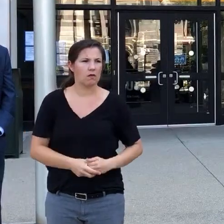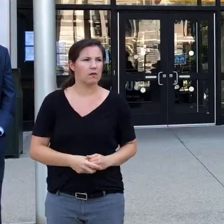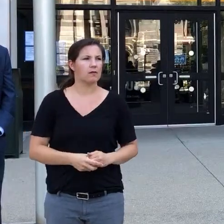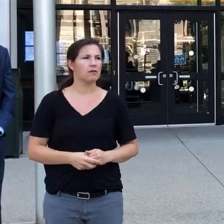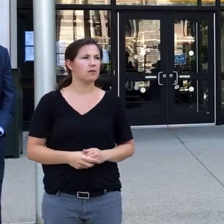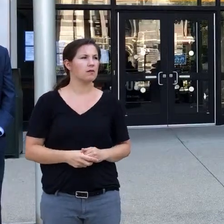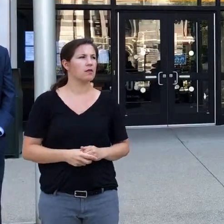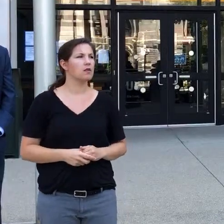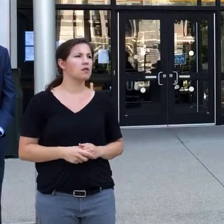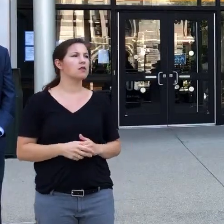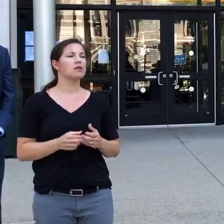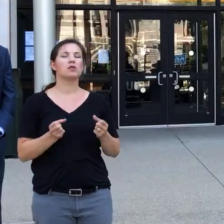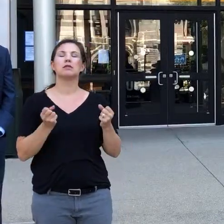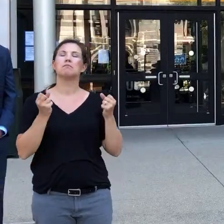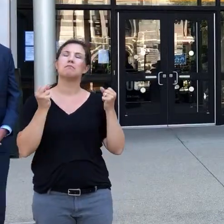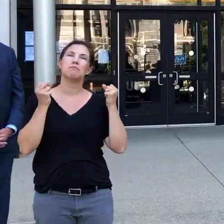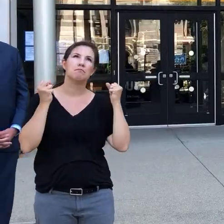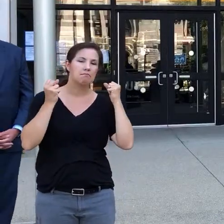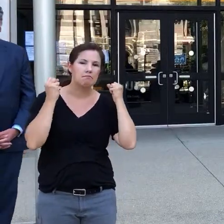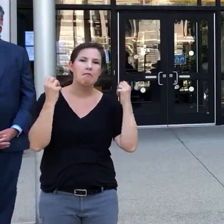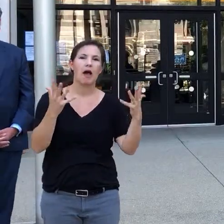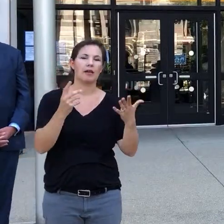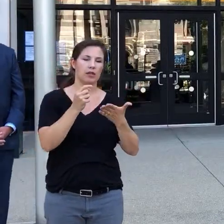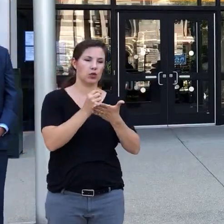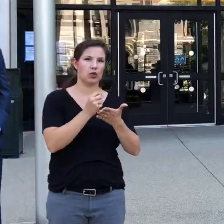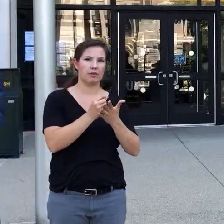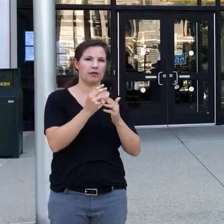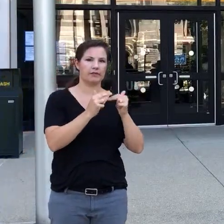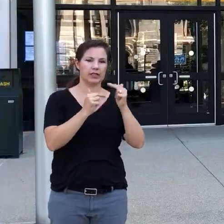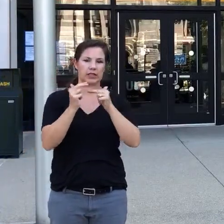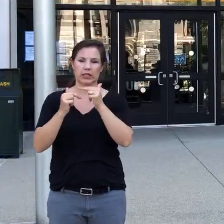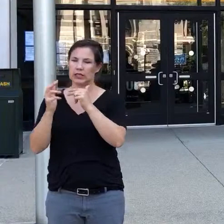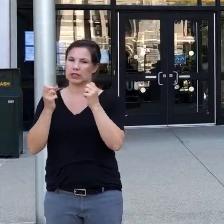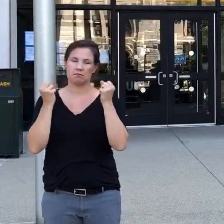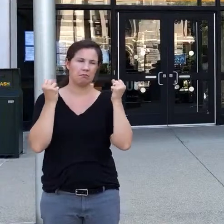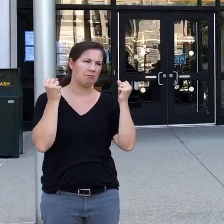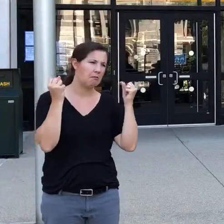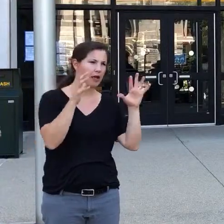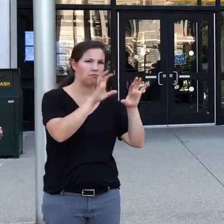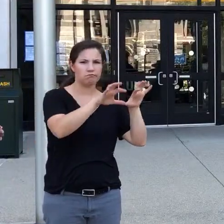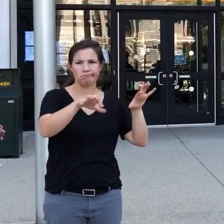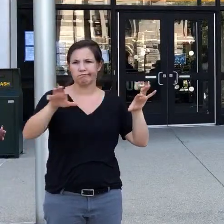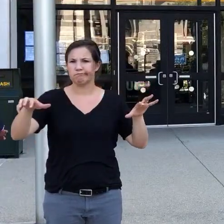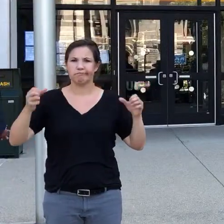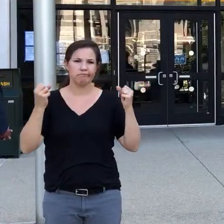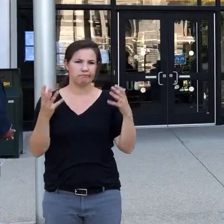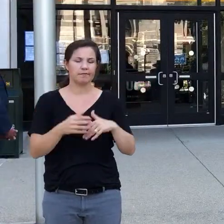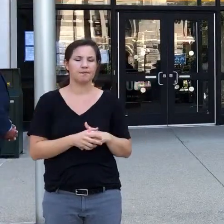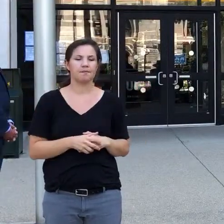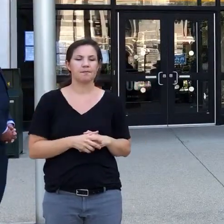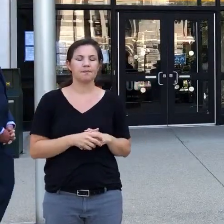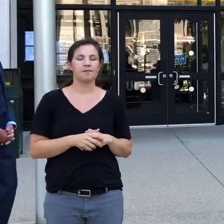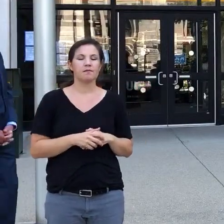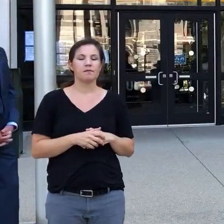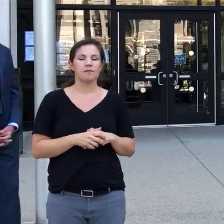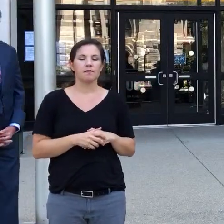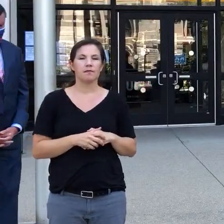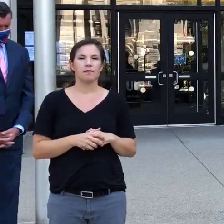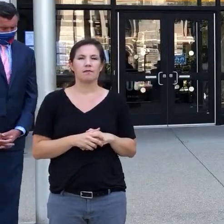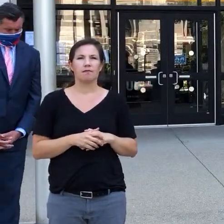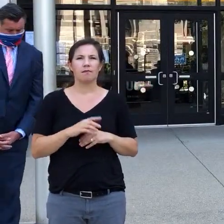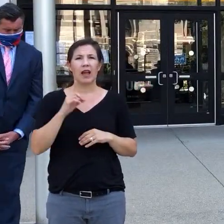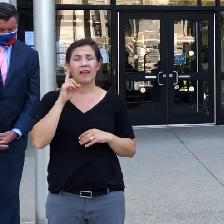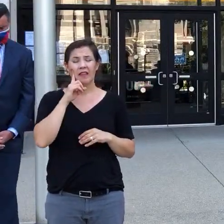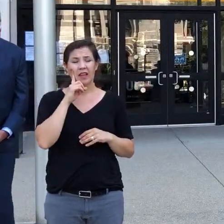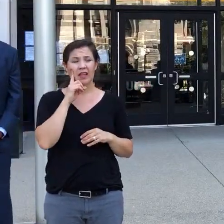Well, there's many treatment facilities, and I'd probably turn it over to Commissioner O'Brien to talk a little bit more about all the treatment facilities. I think